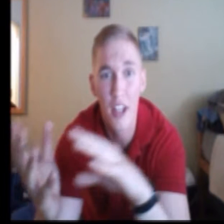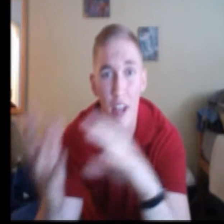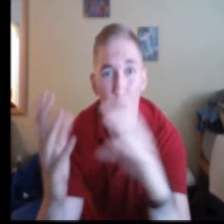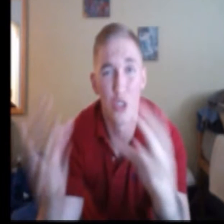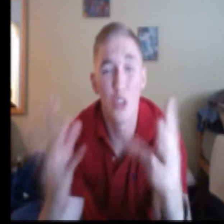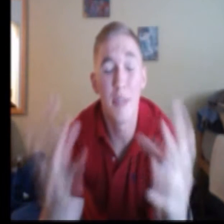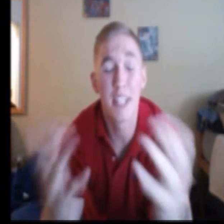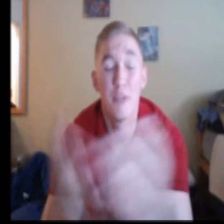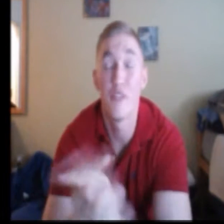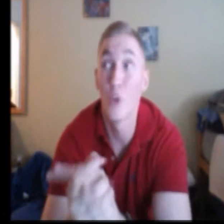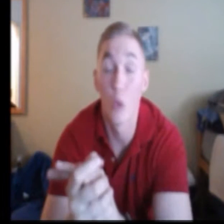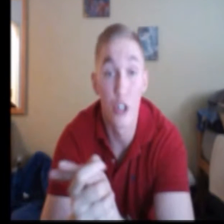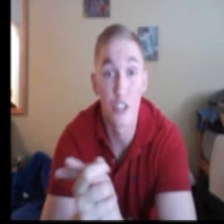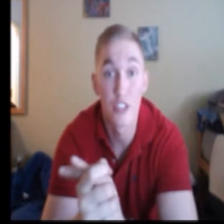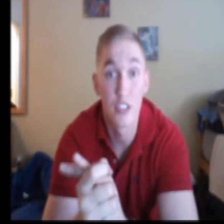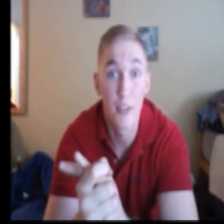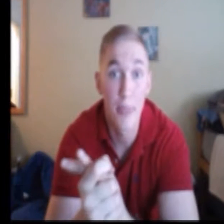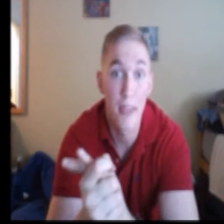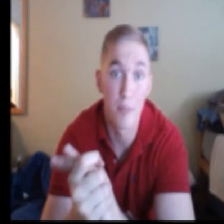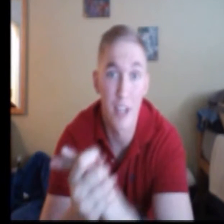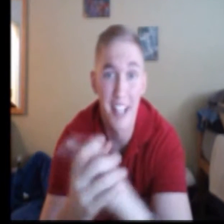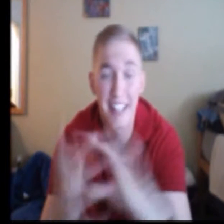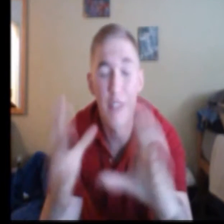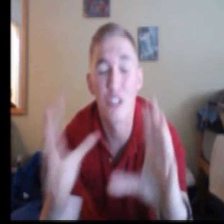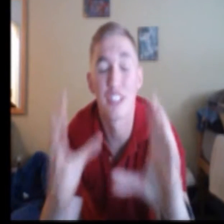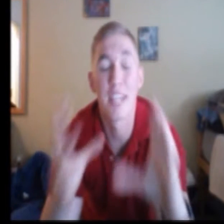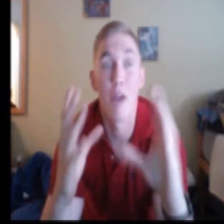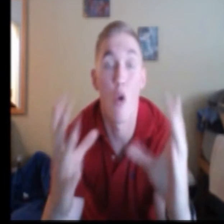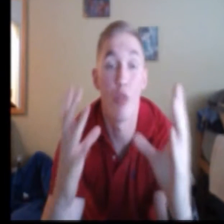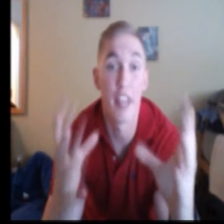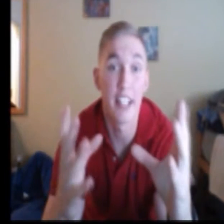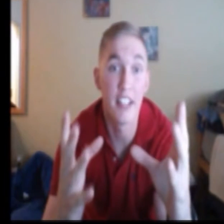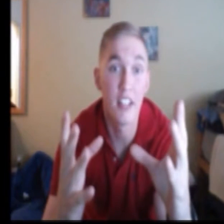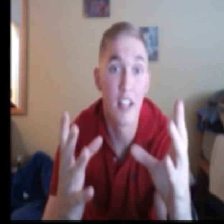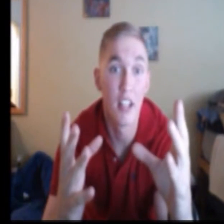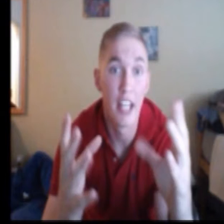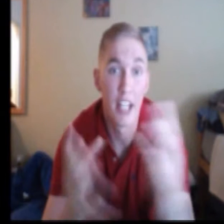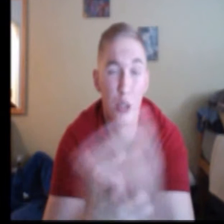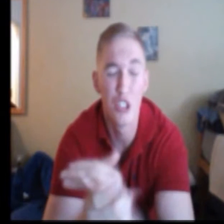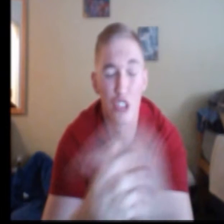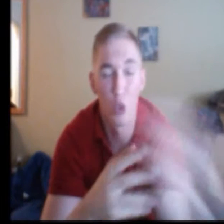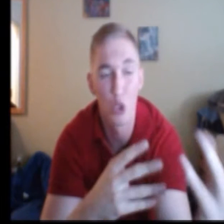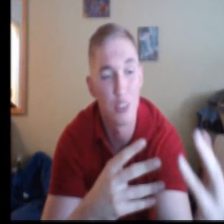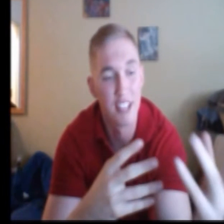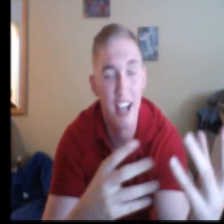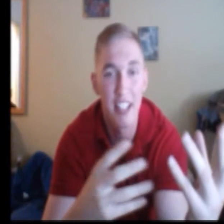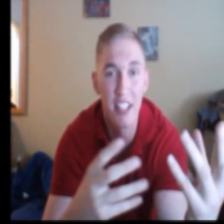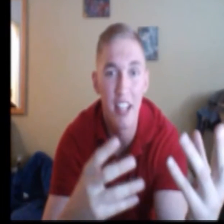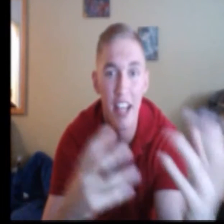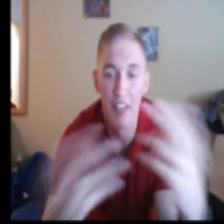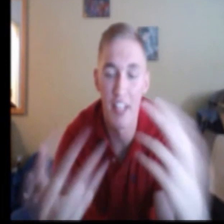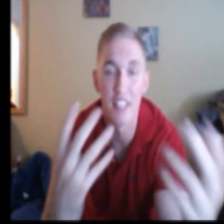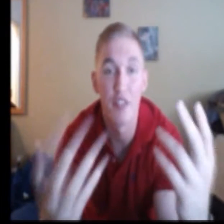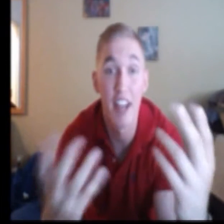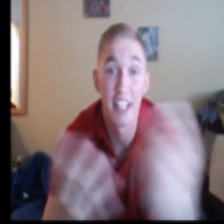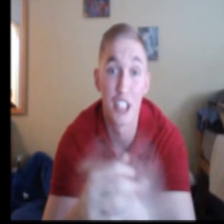was only making me feel worse. I can now understand my own thinking, including social anxiety and things of that nature.